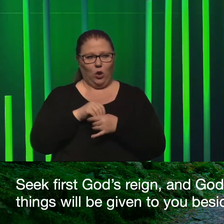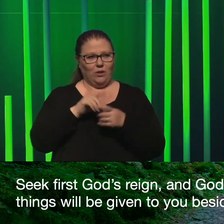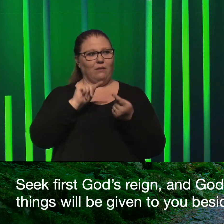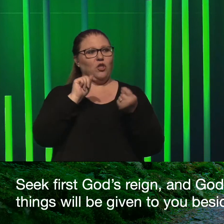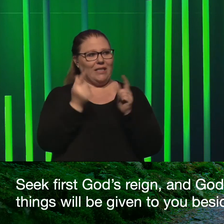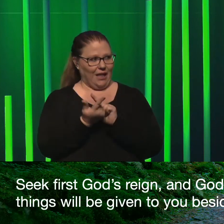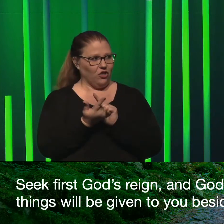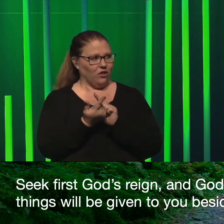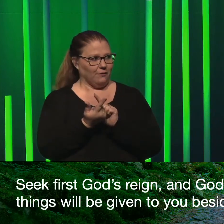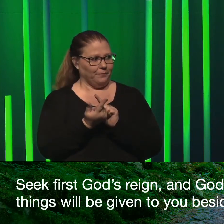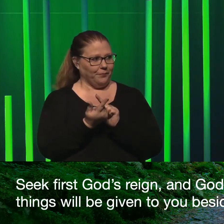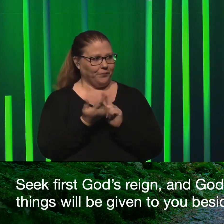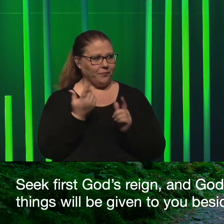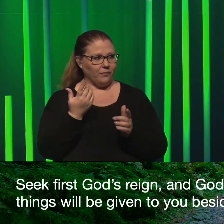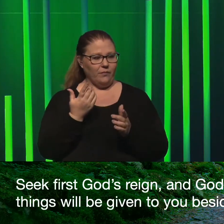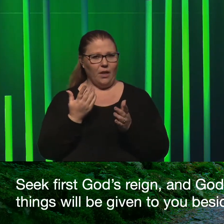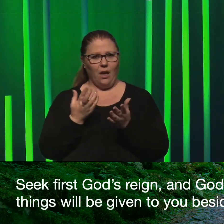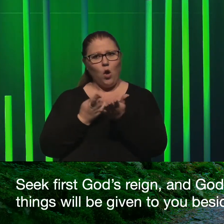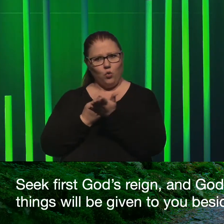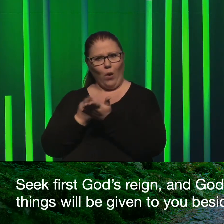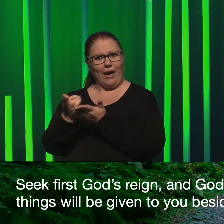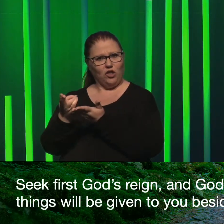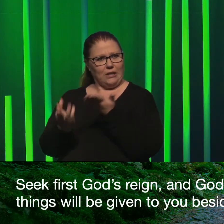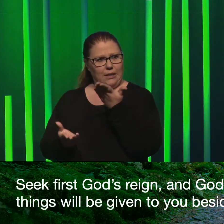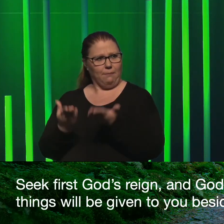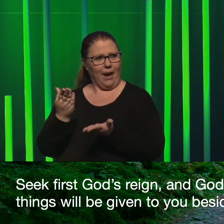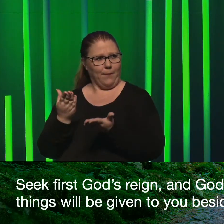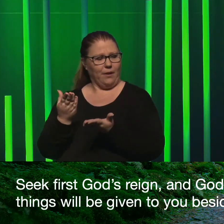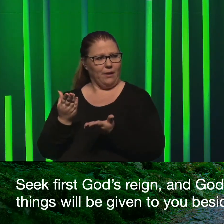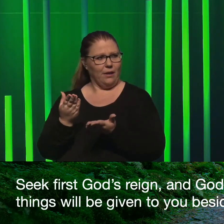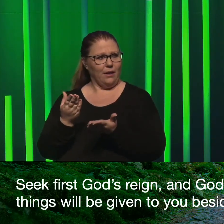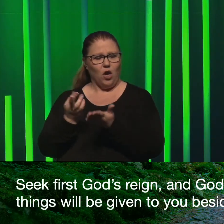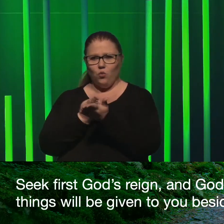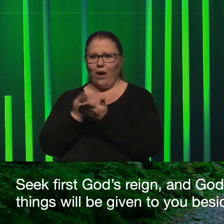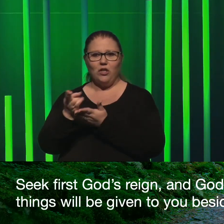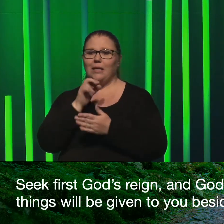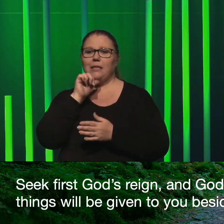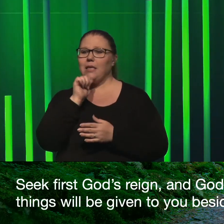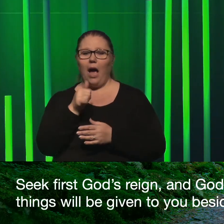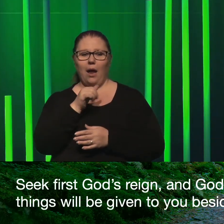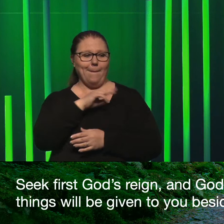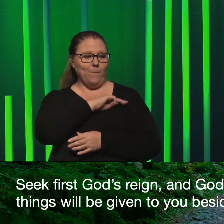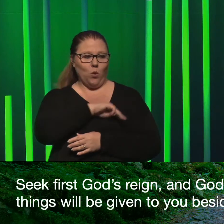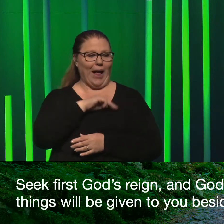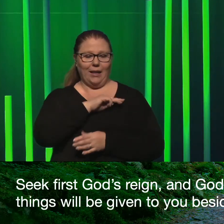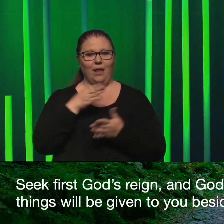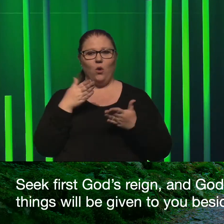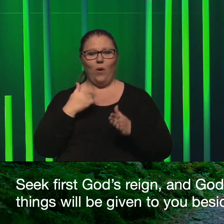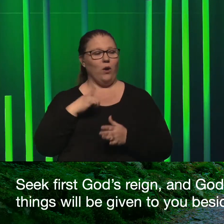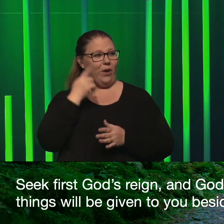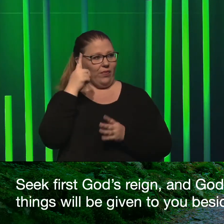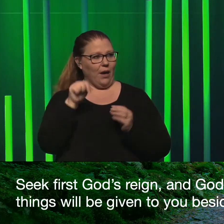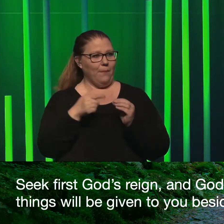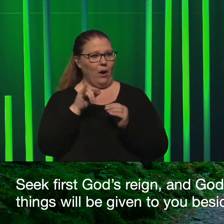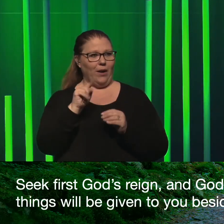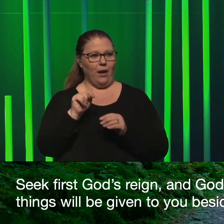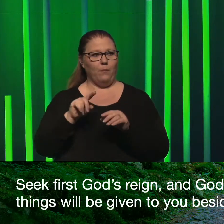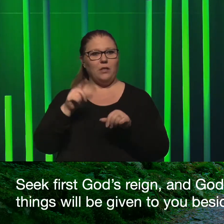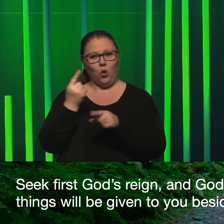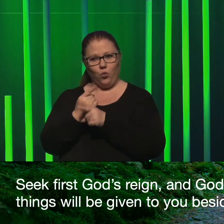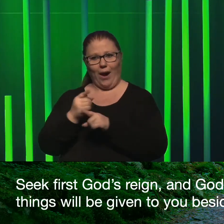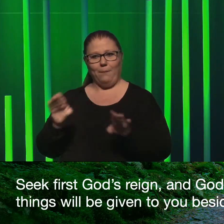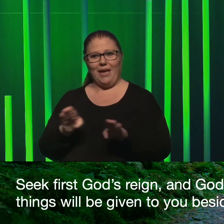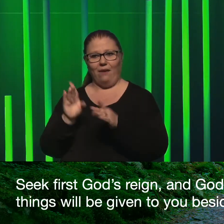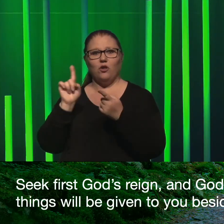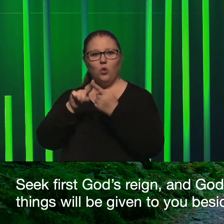God's justice. Maybe you heard the word righteousness in there. So righteousness is not morality in the way we think about it, but it is the right behavior